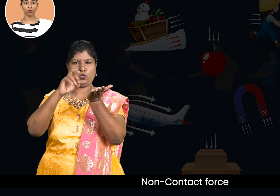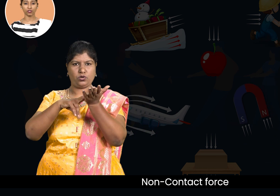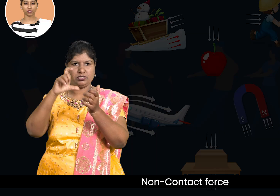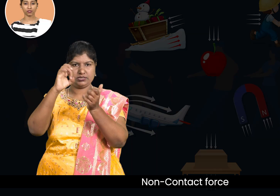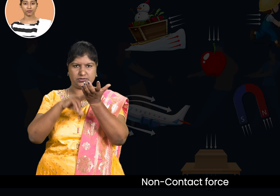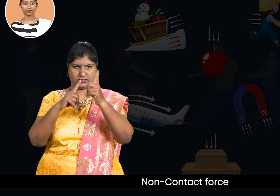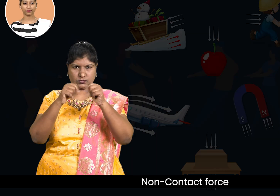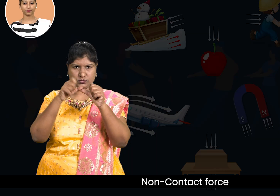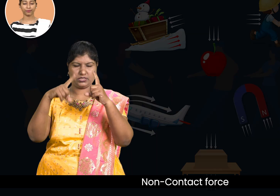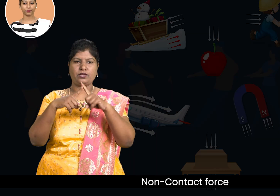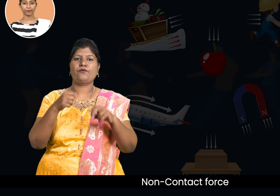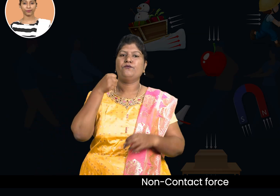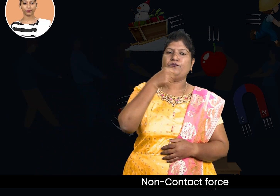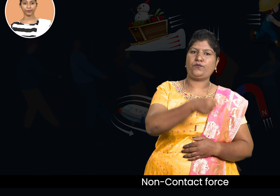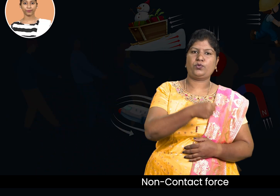Non-contact force